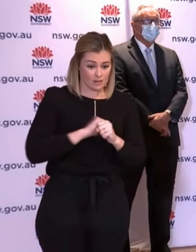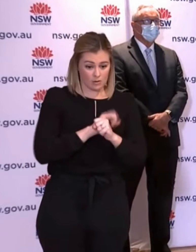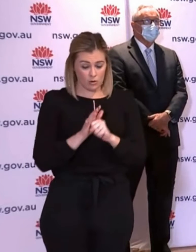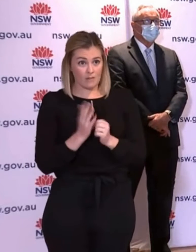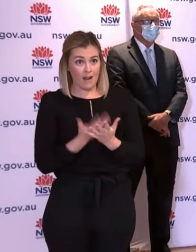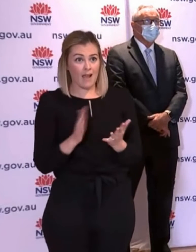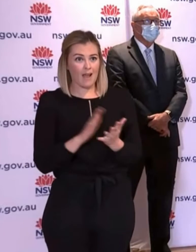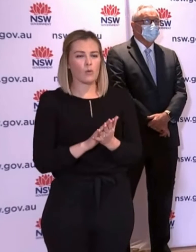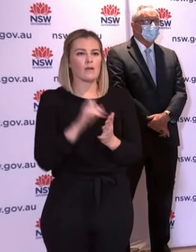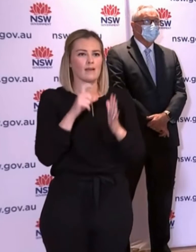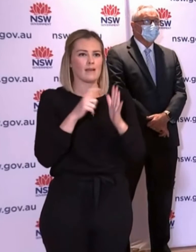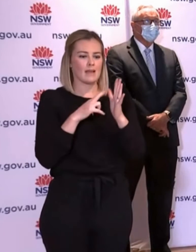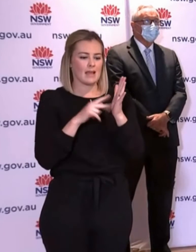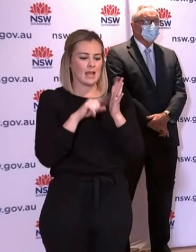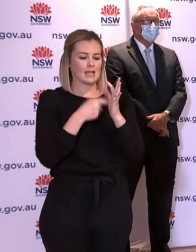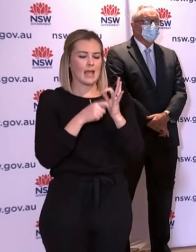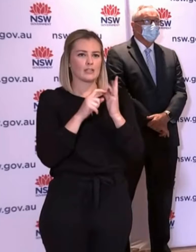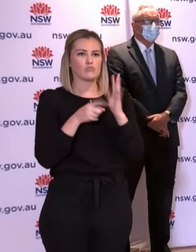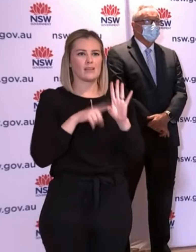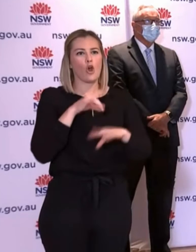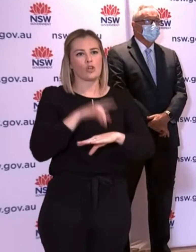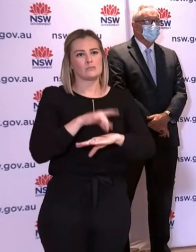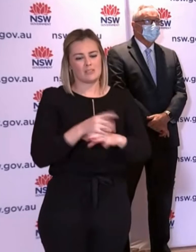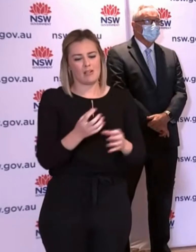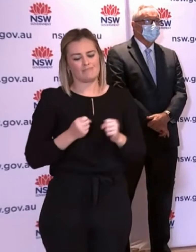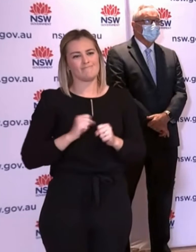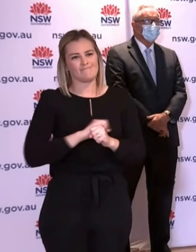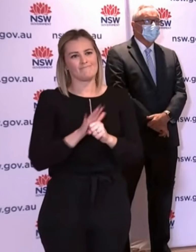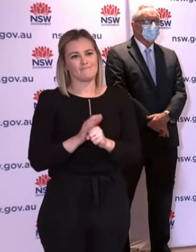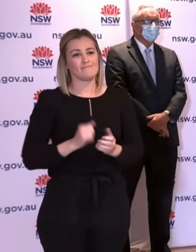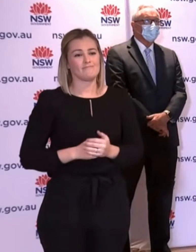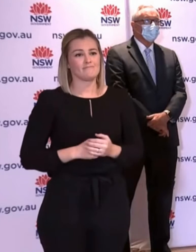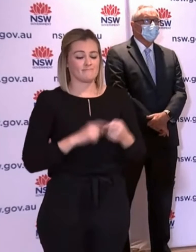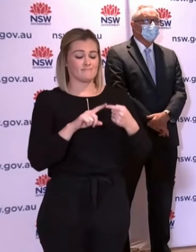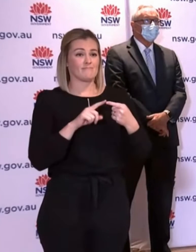Canterbury Hospital. He had received 1 dose of a COVID vaccine.